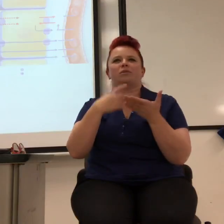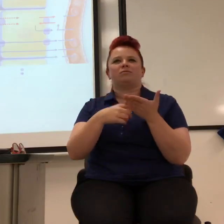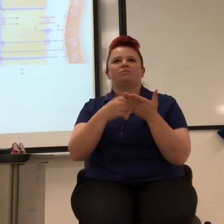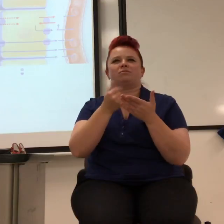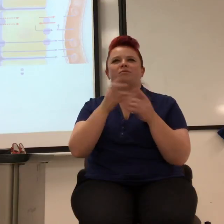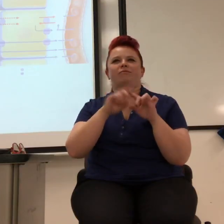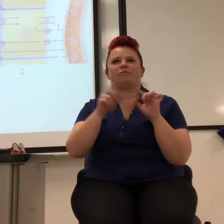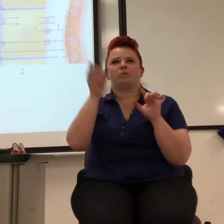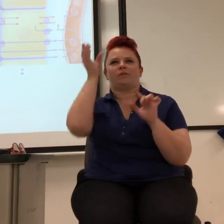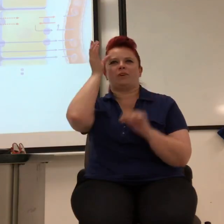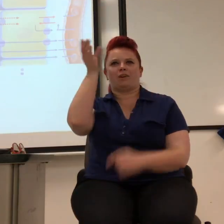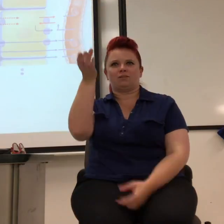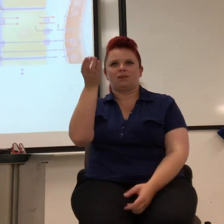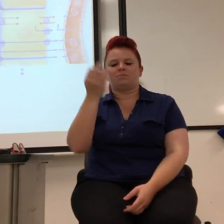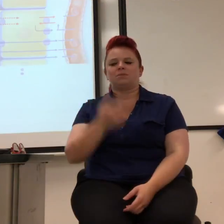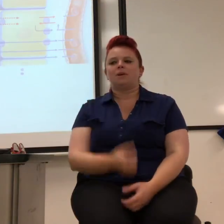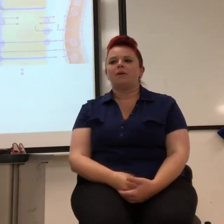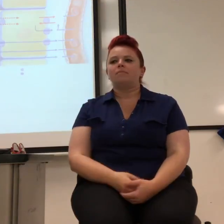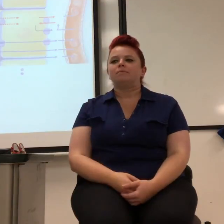concepts.